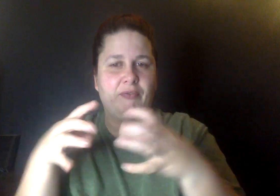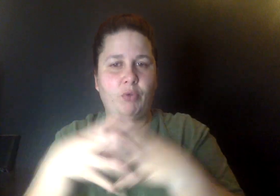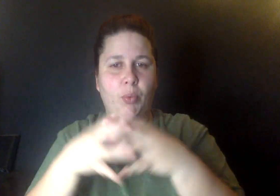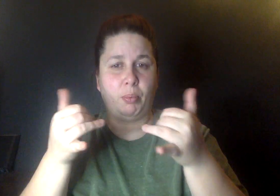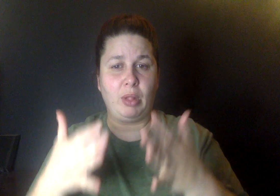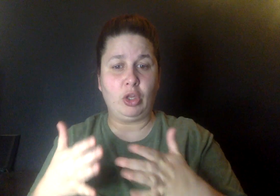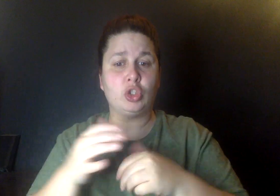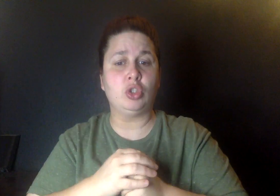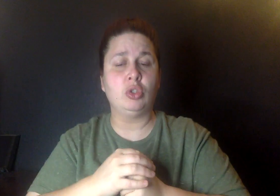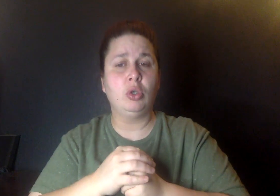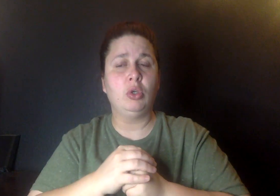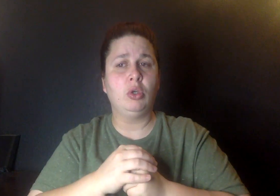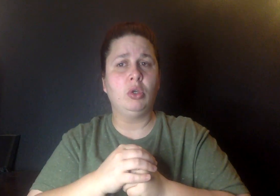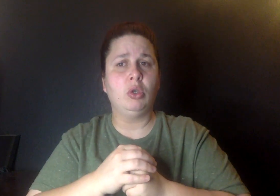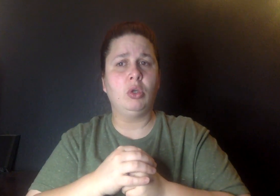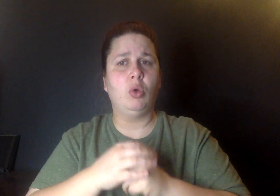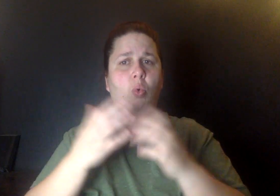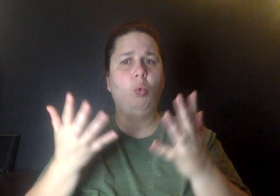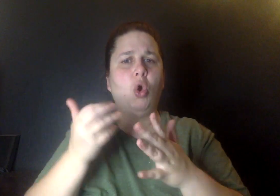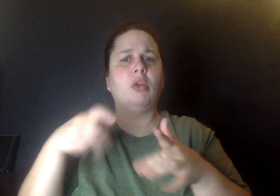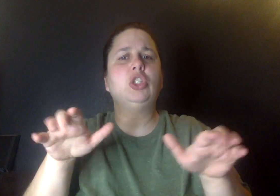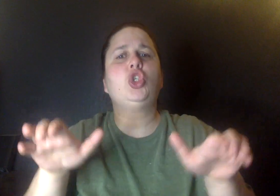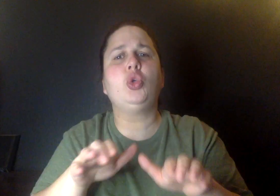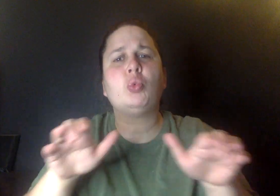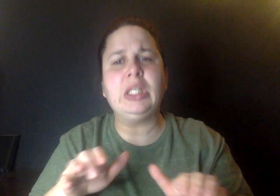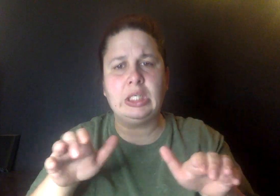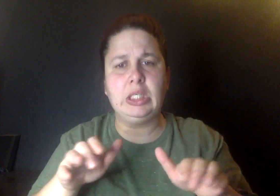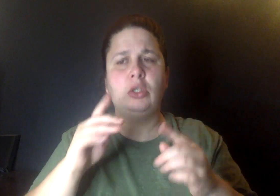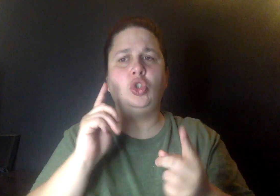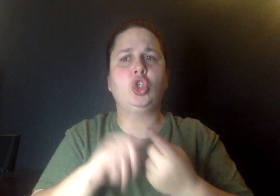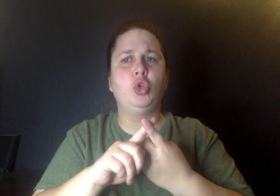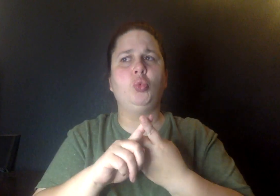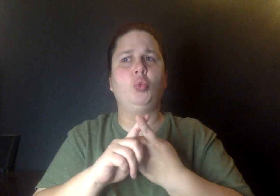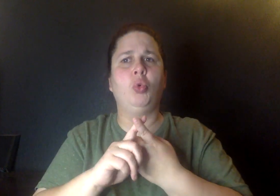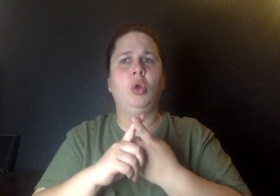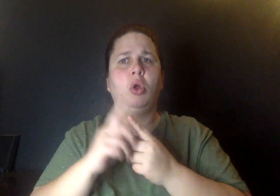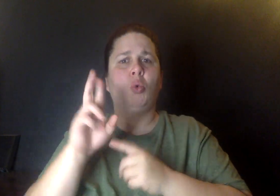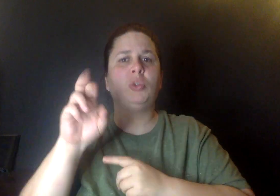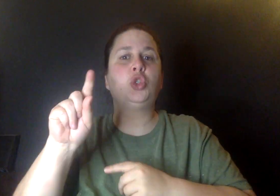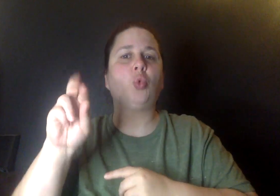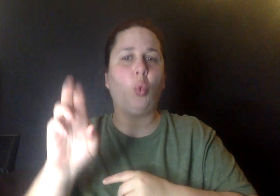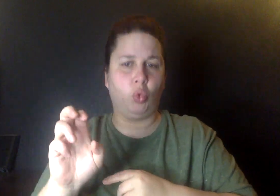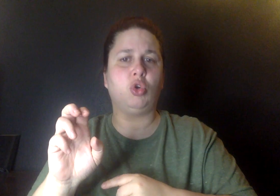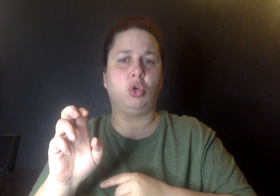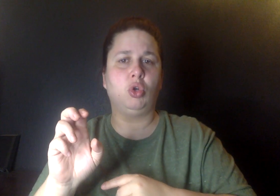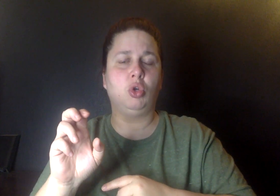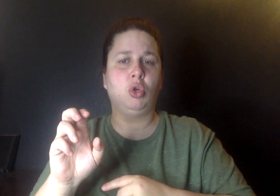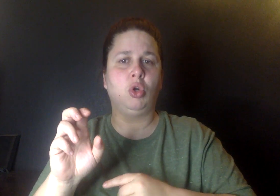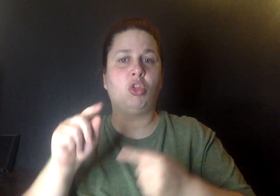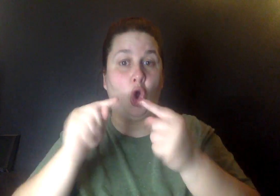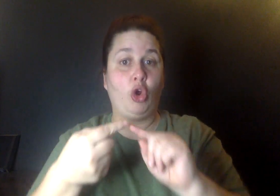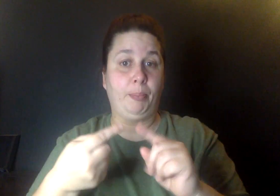football players? What are they doing to restore the harm?